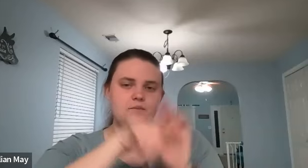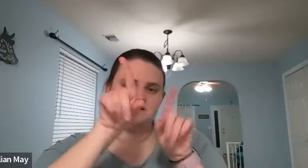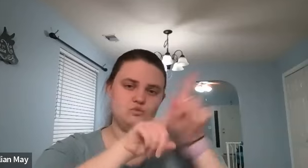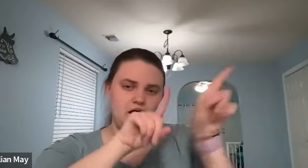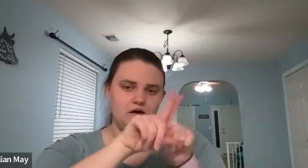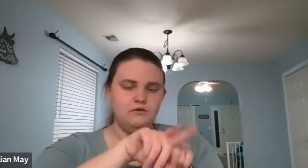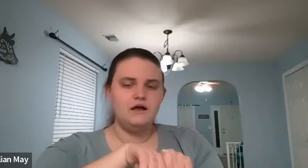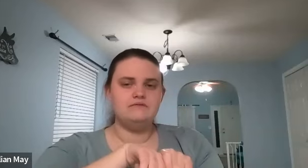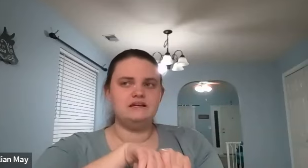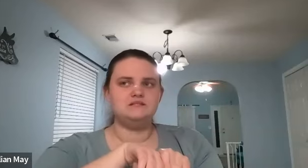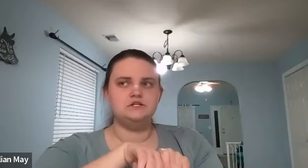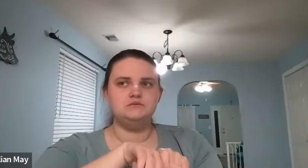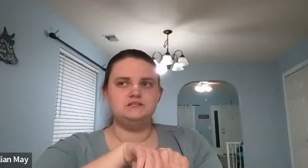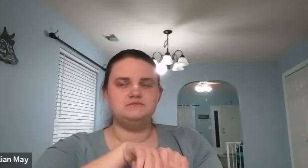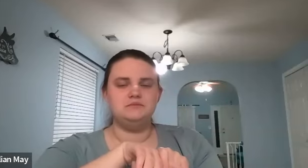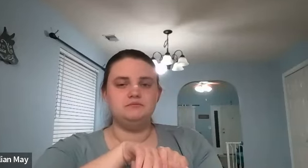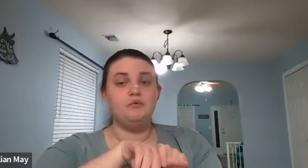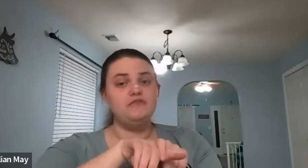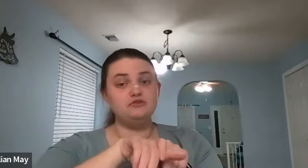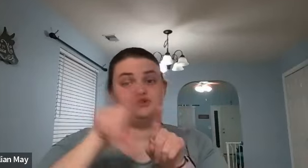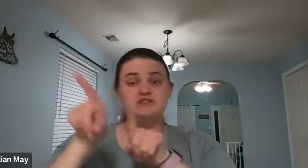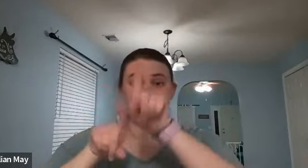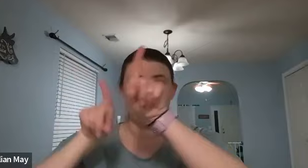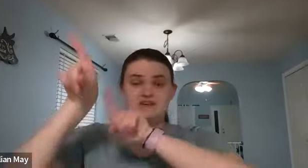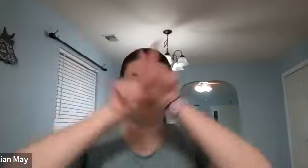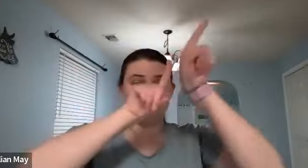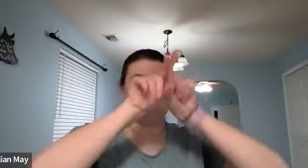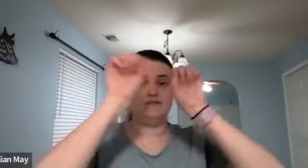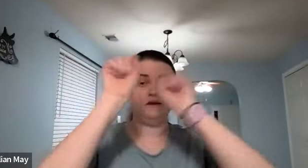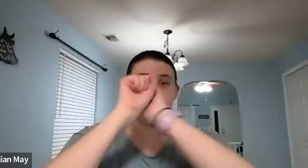as well. Like especially when some people, but what they'll do is they'll do this and then they go